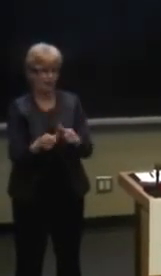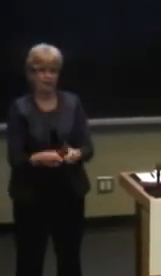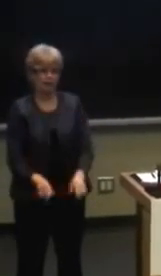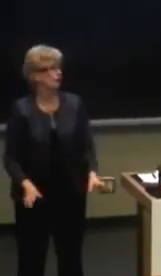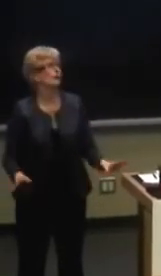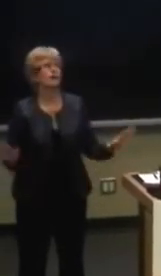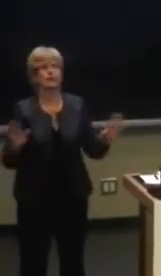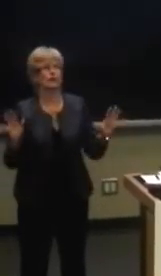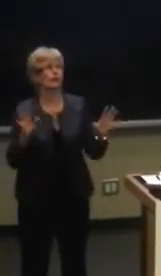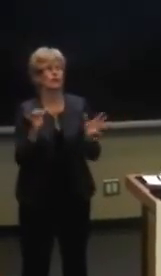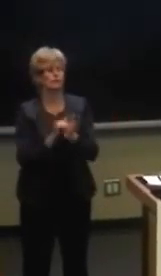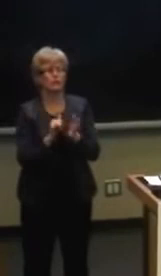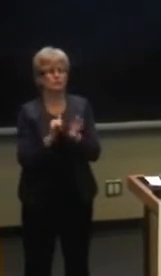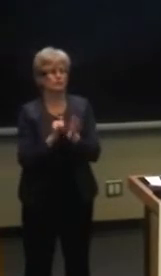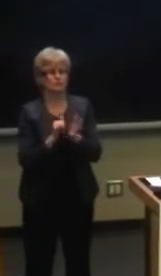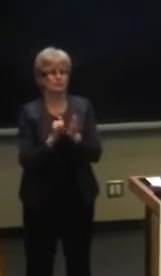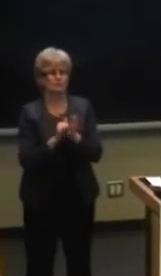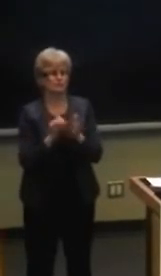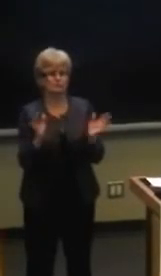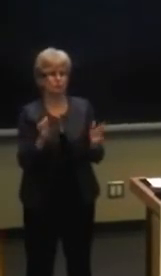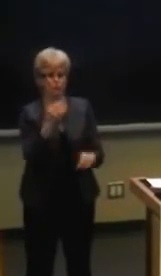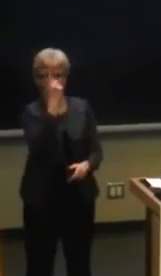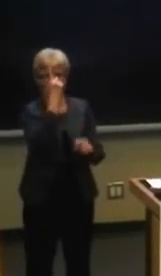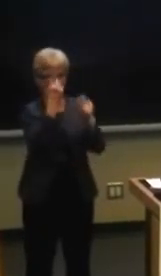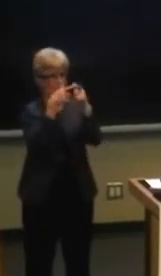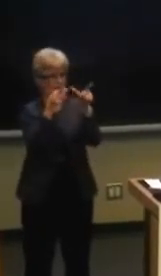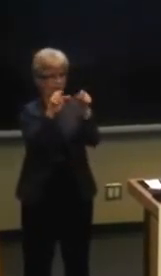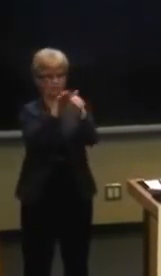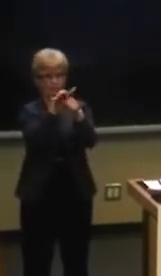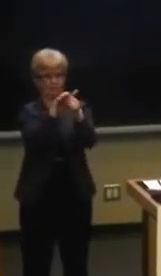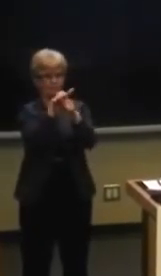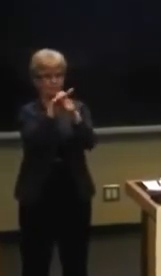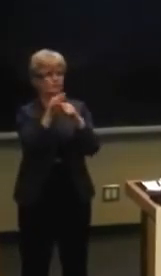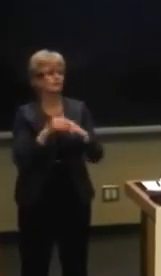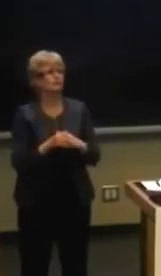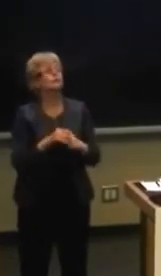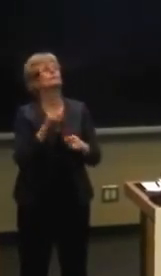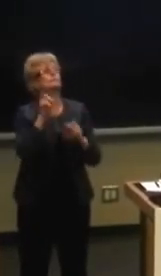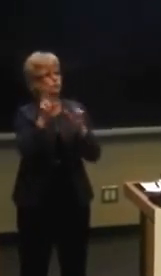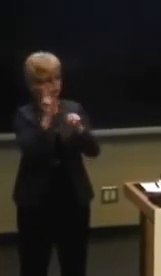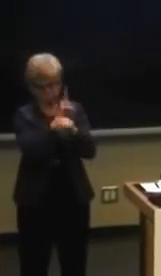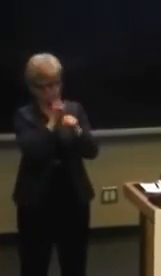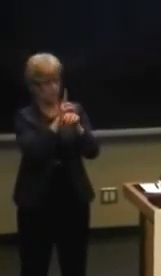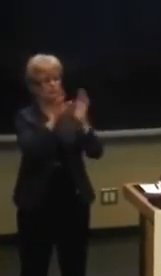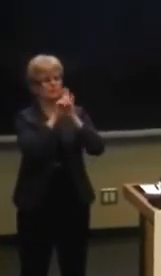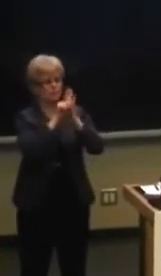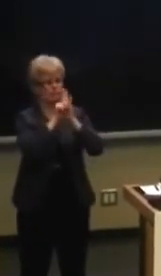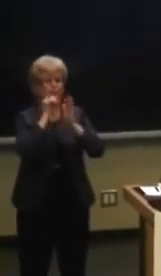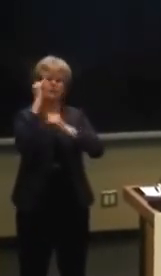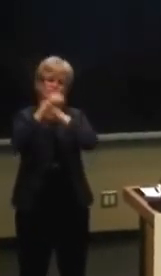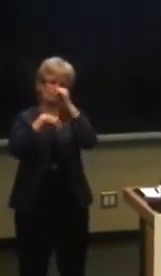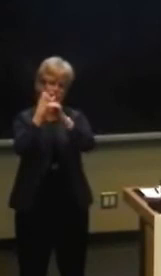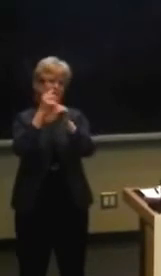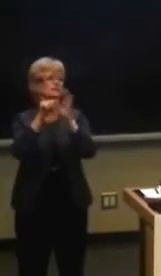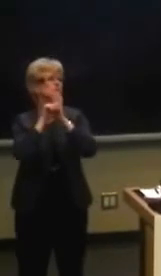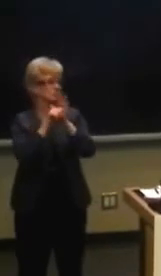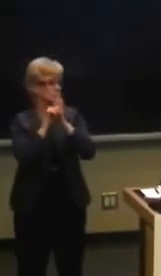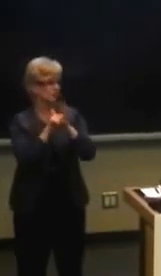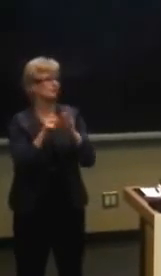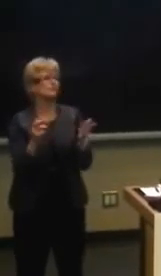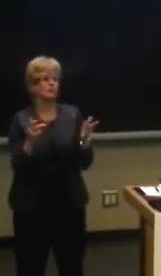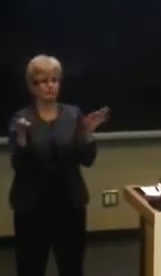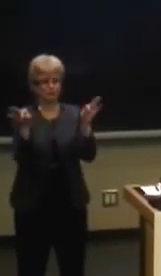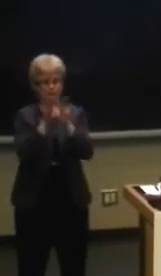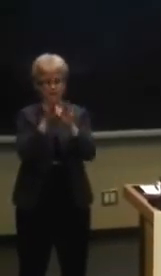it's basically impossible to provide it in more than one language, but that's where pictograms come in, and that's where international symbols come in, to give